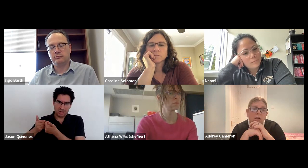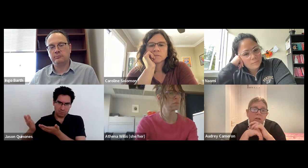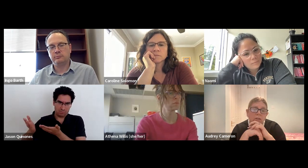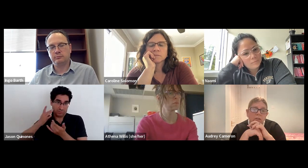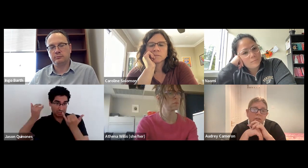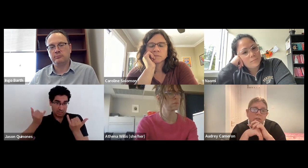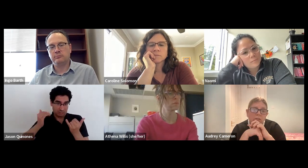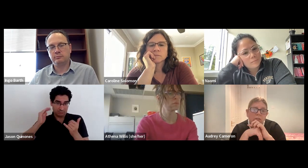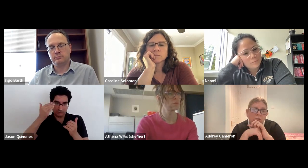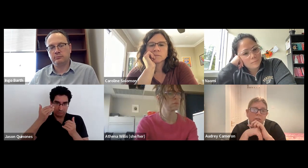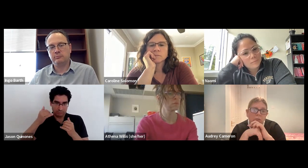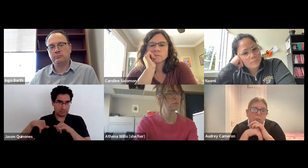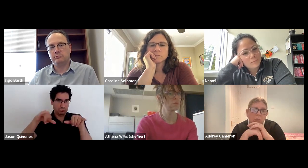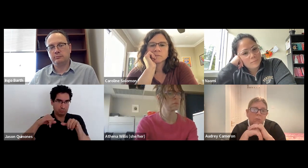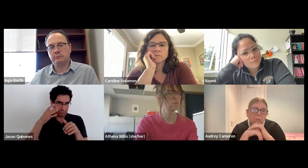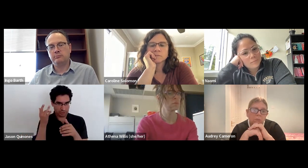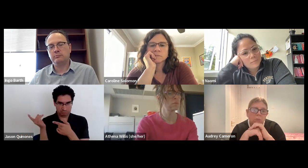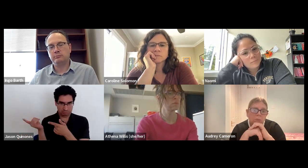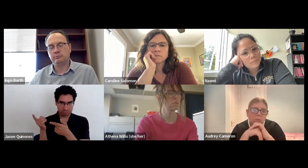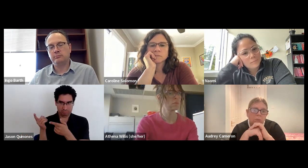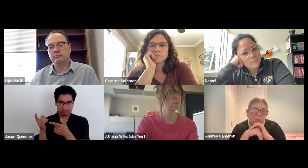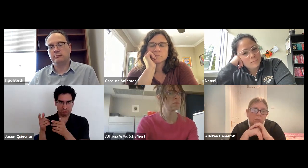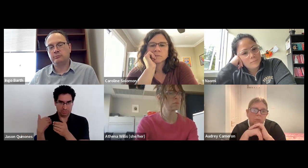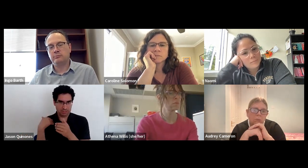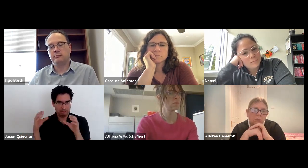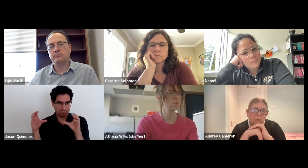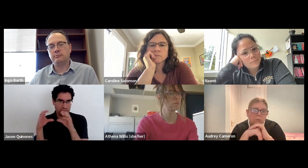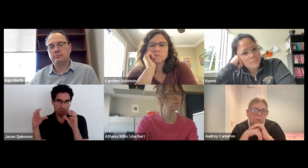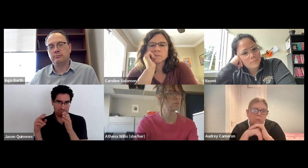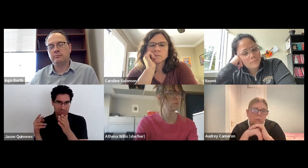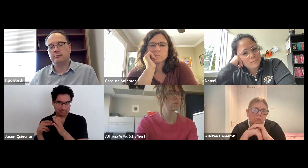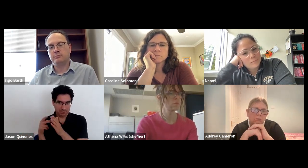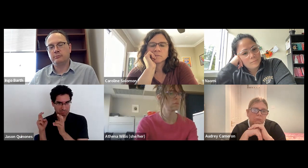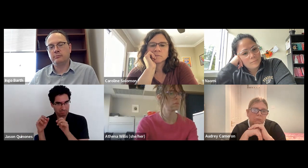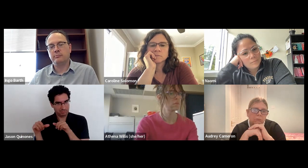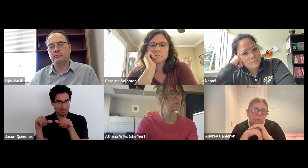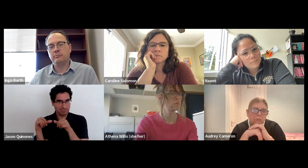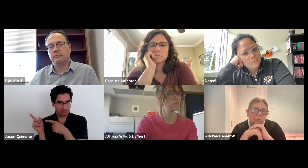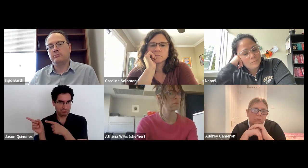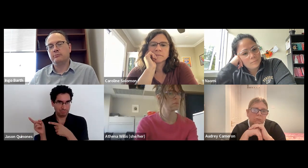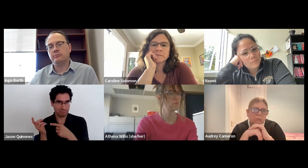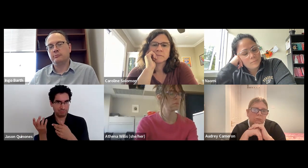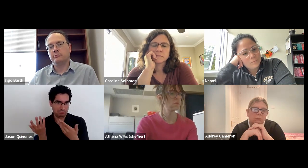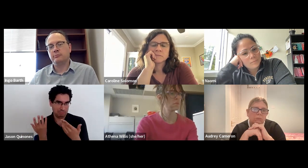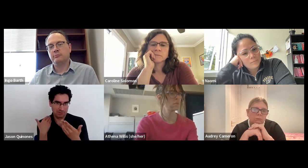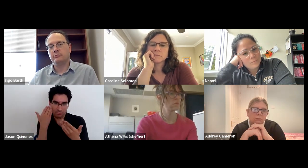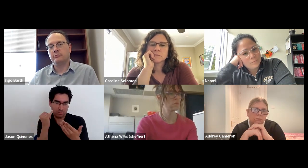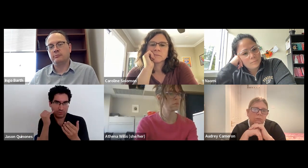we sign this medical term? Because right now it seems that there is some standardization because they have this certificate, which